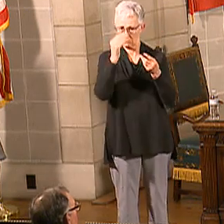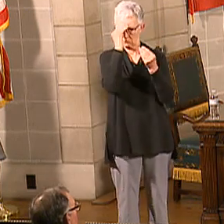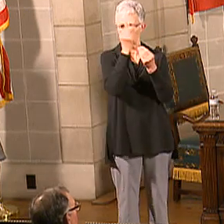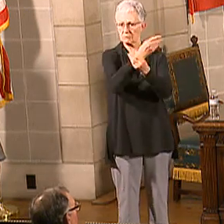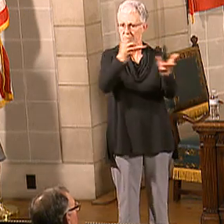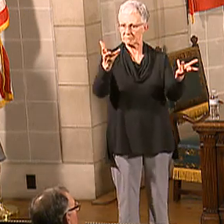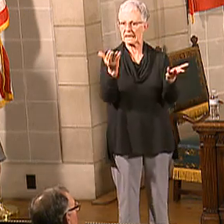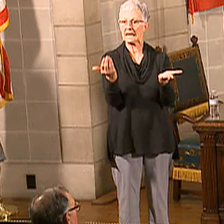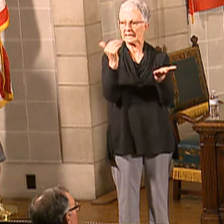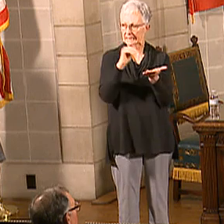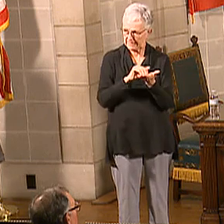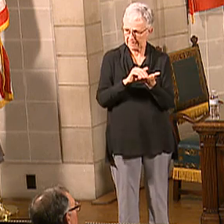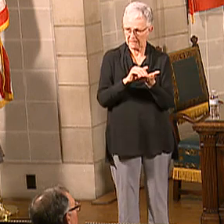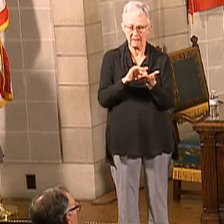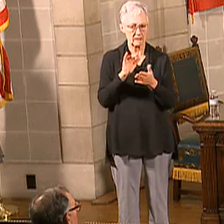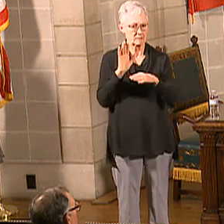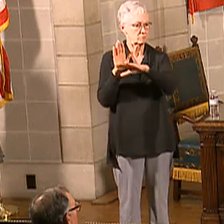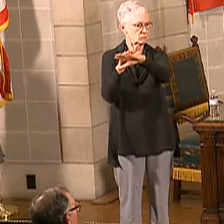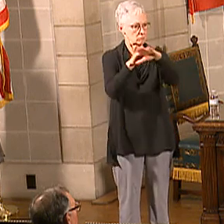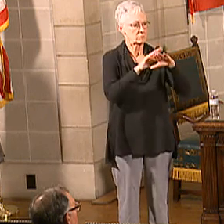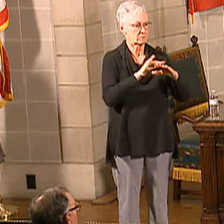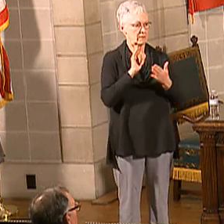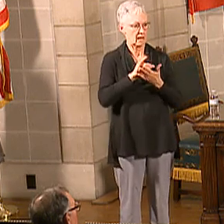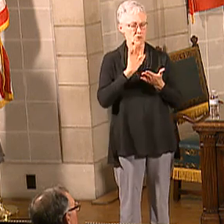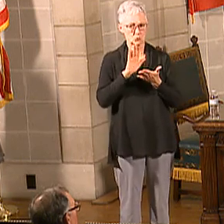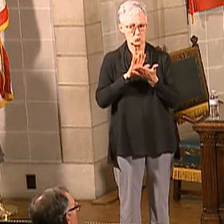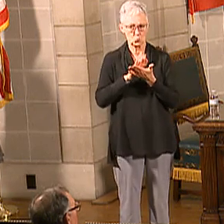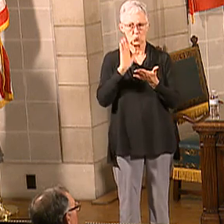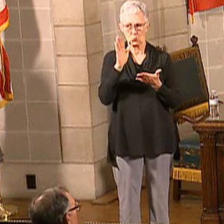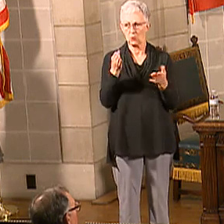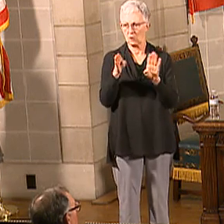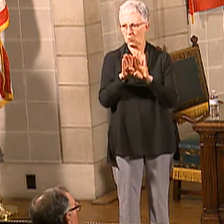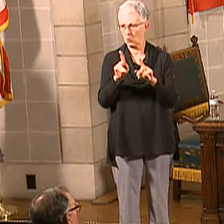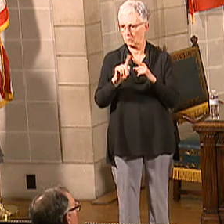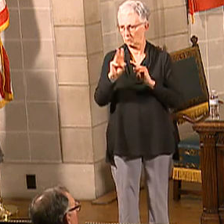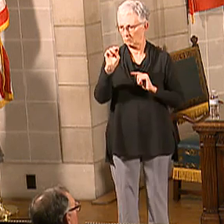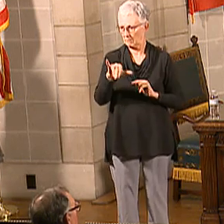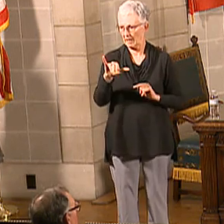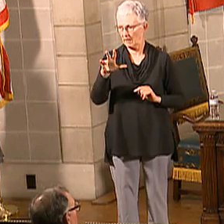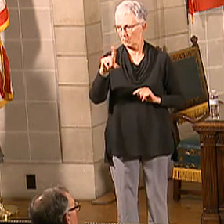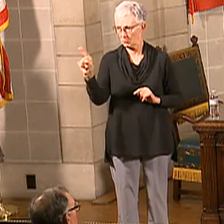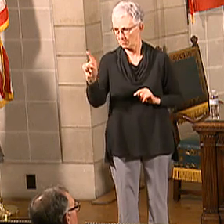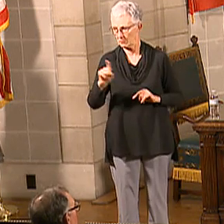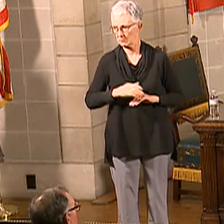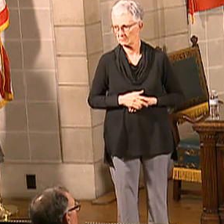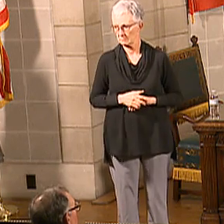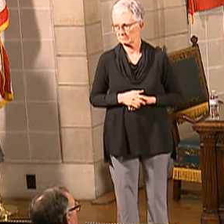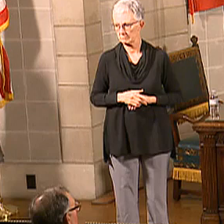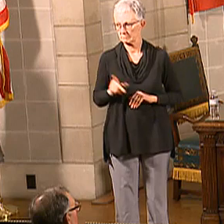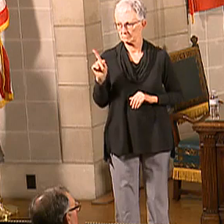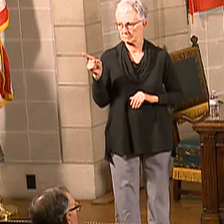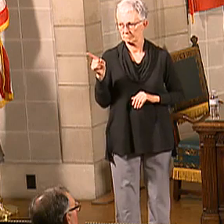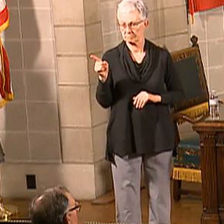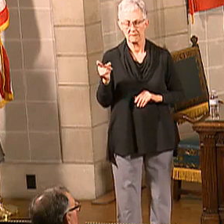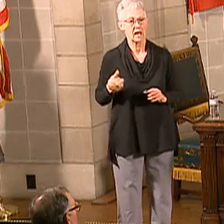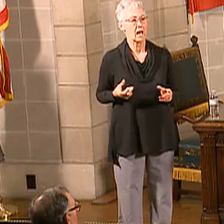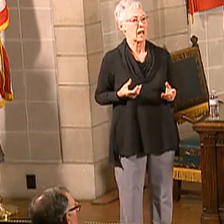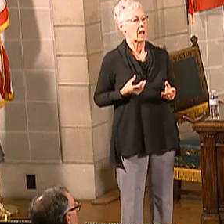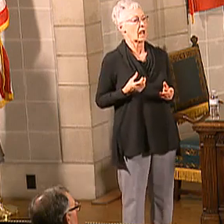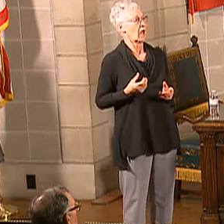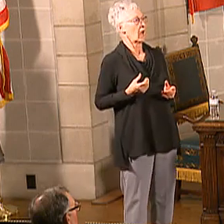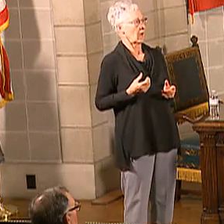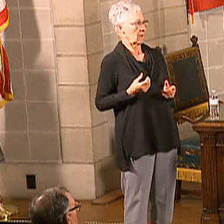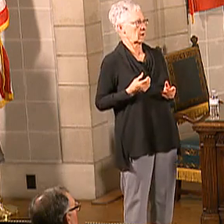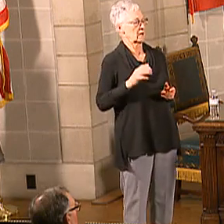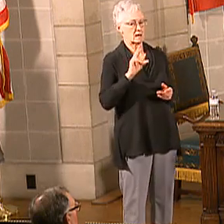clarity. William Padmore with KLIN is asking, how much testing is being provided by private companies versus the federal government?